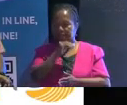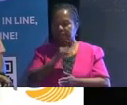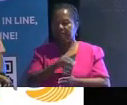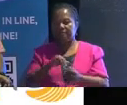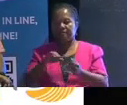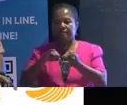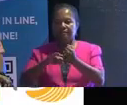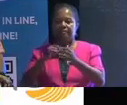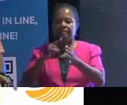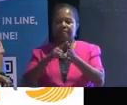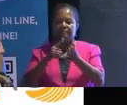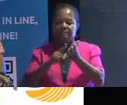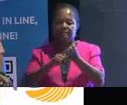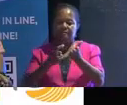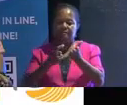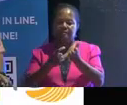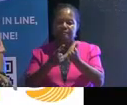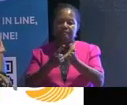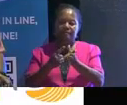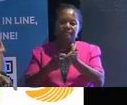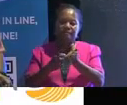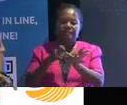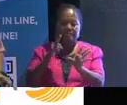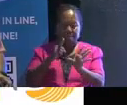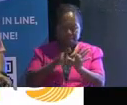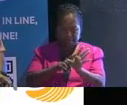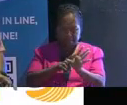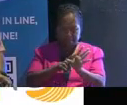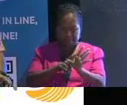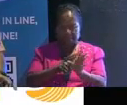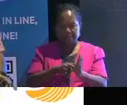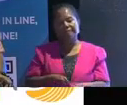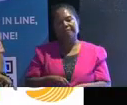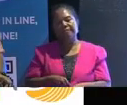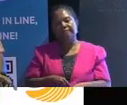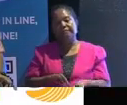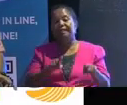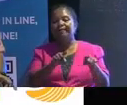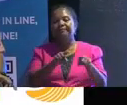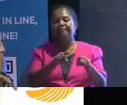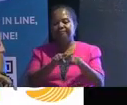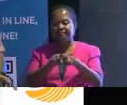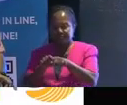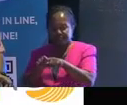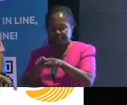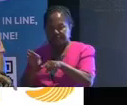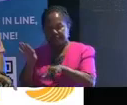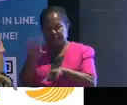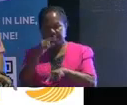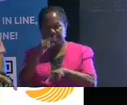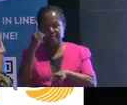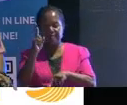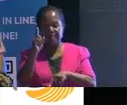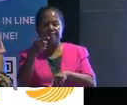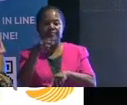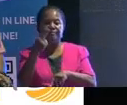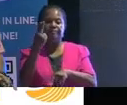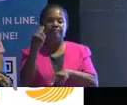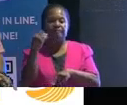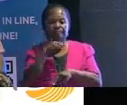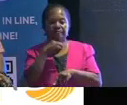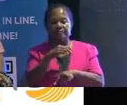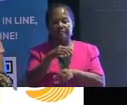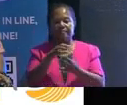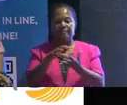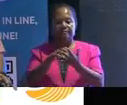is 1,200. So what it simply says, from the 1,200, you minus the